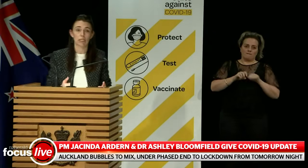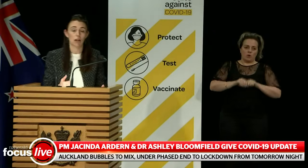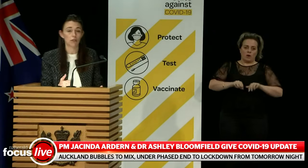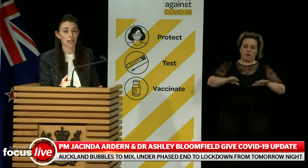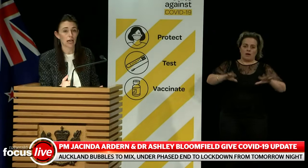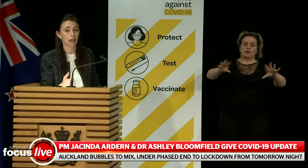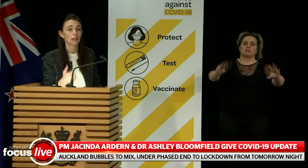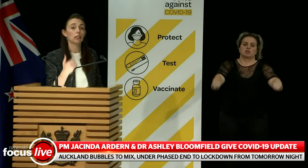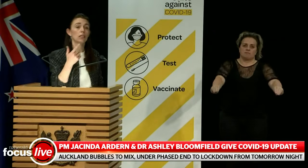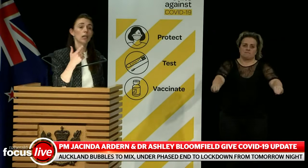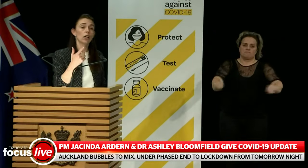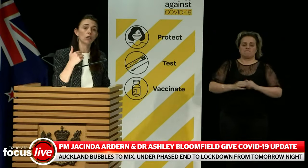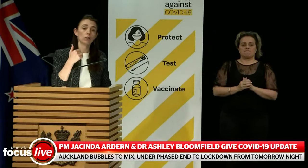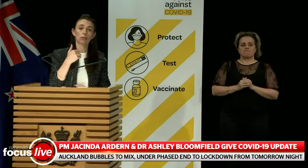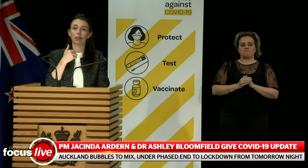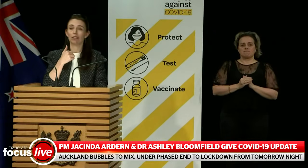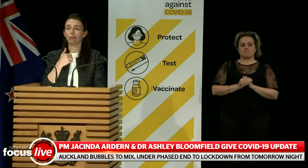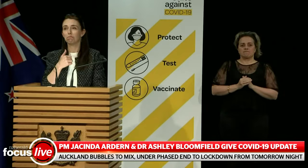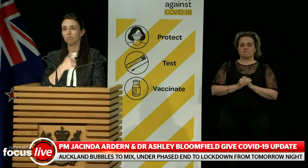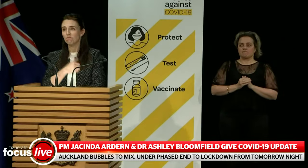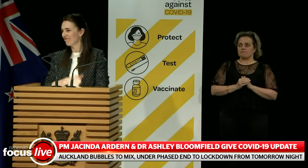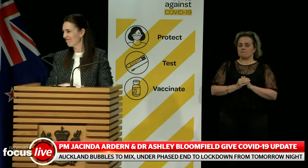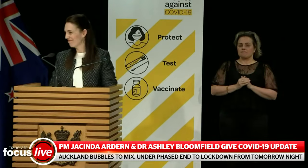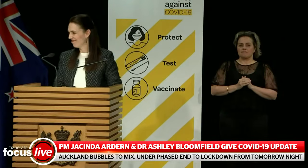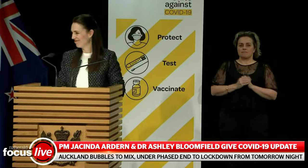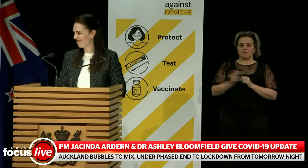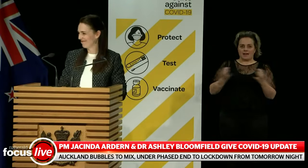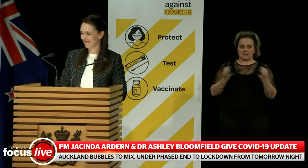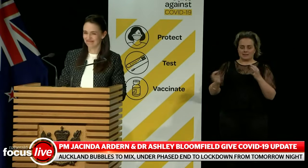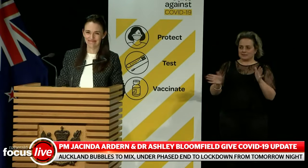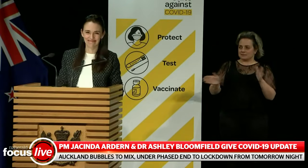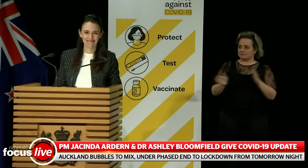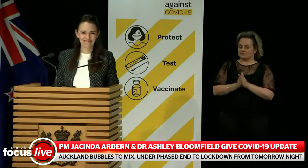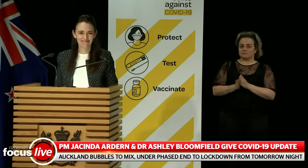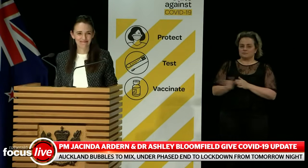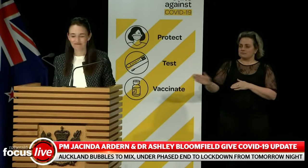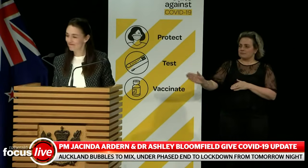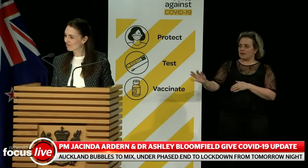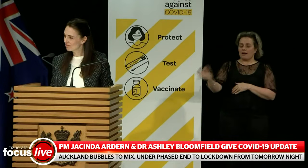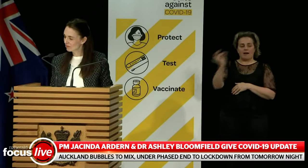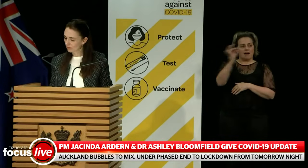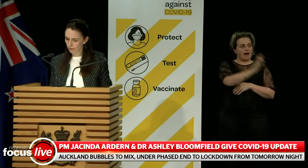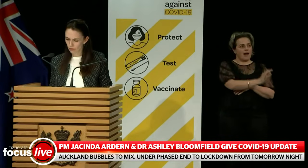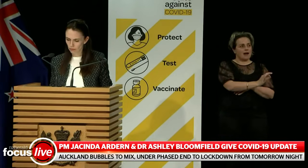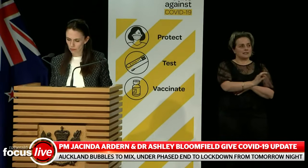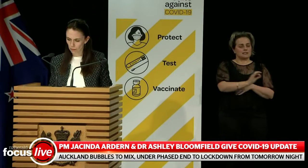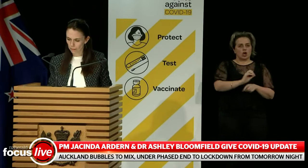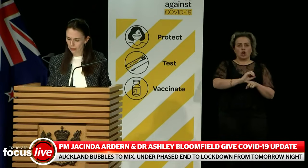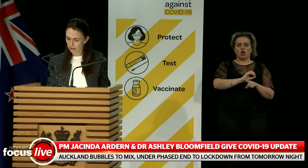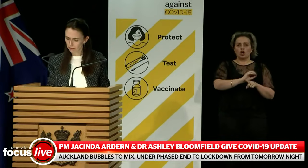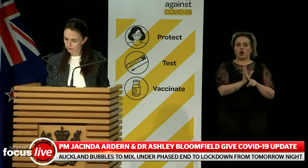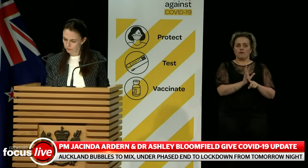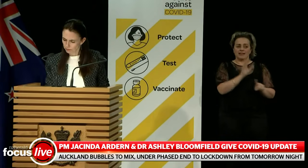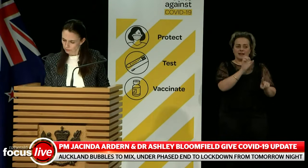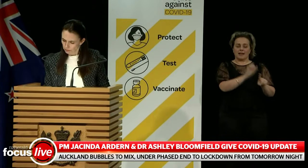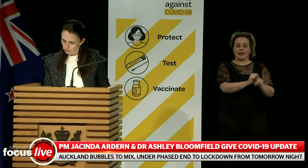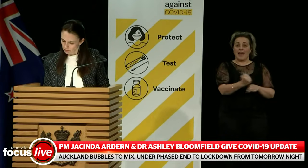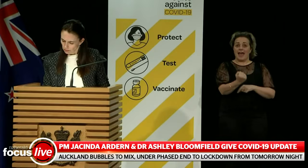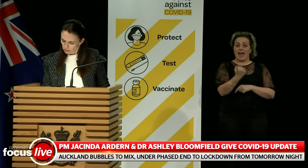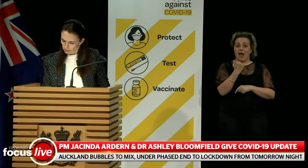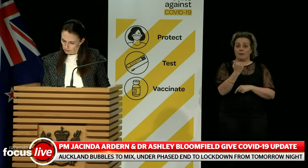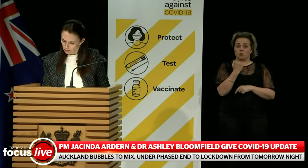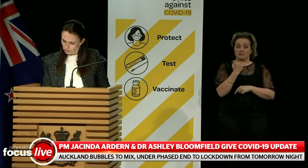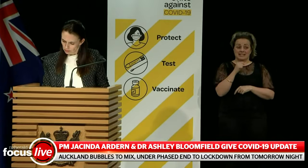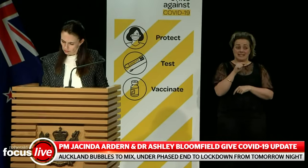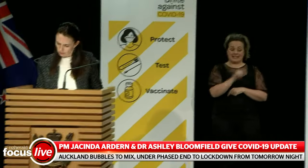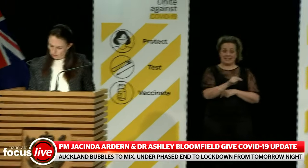restrictions themselves are. And just to follow up to Dr. Bloomfield, have you had any advice to suggest that a COVID case in Hamilton in the last few days, while